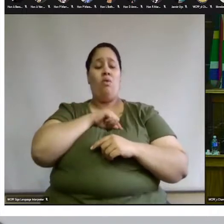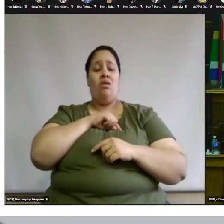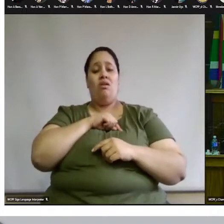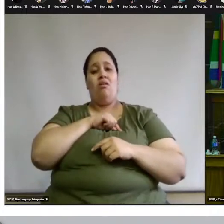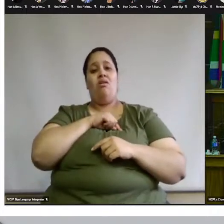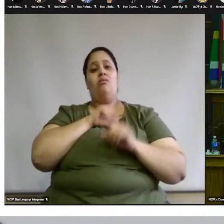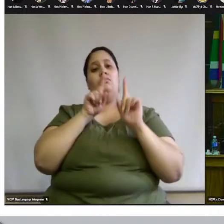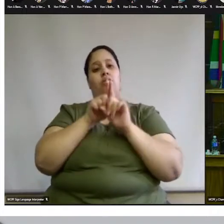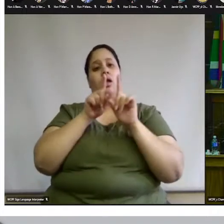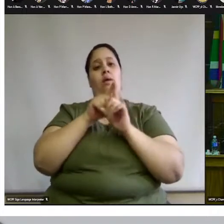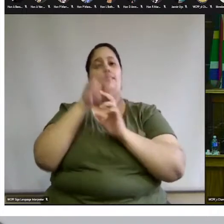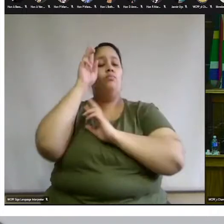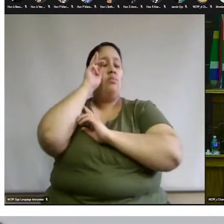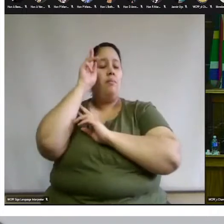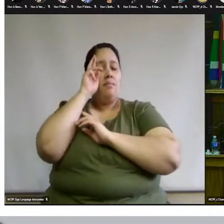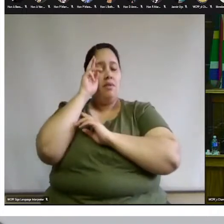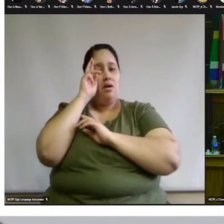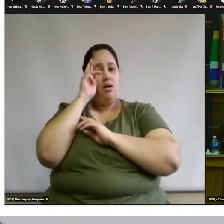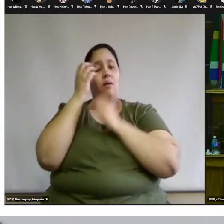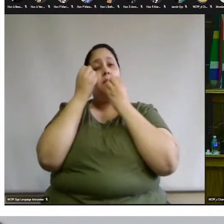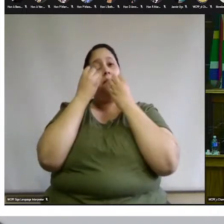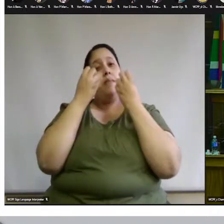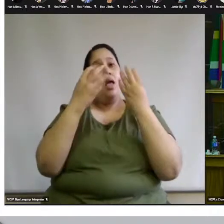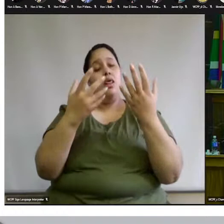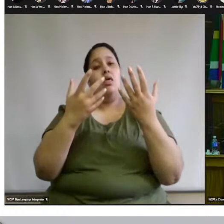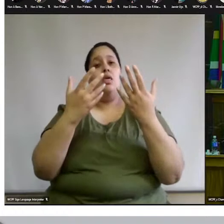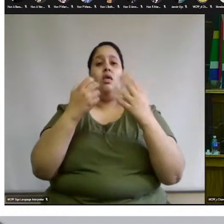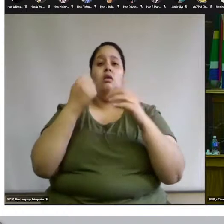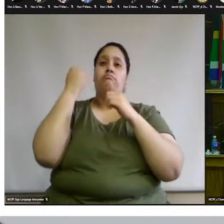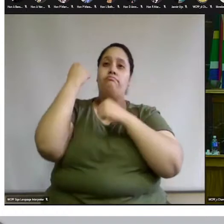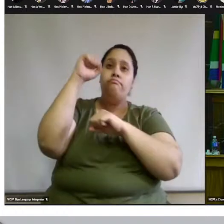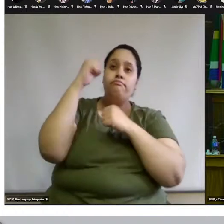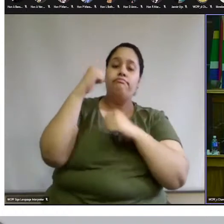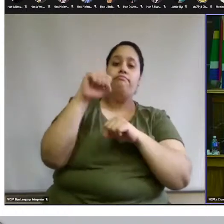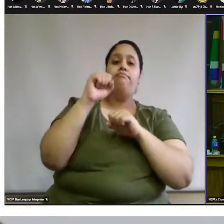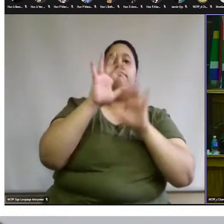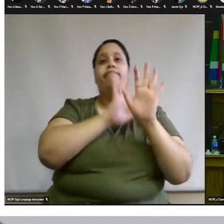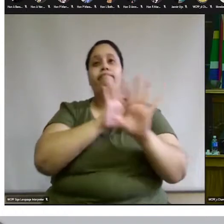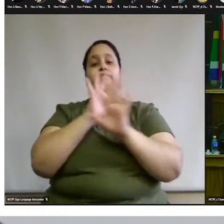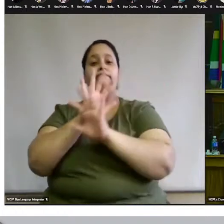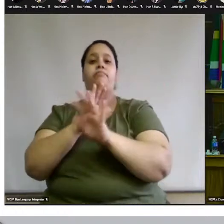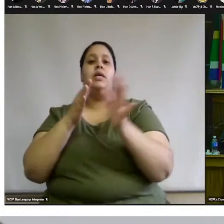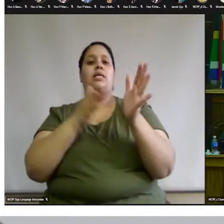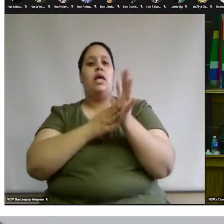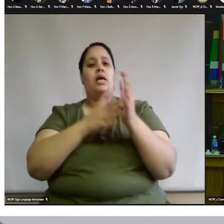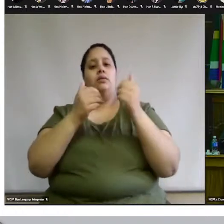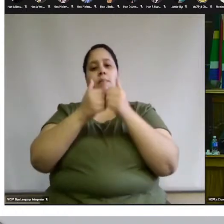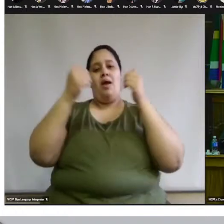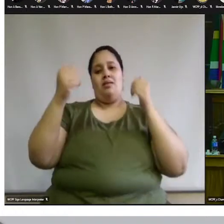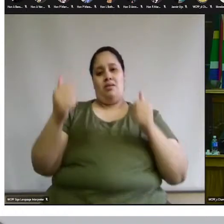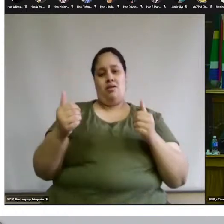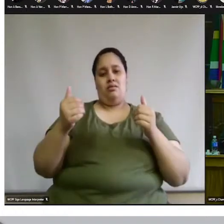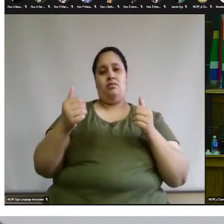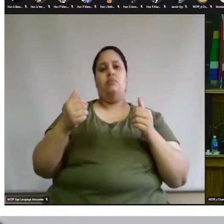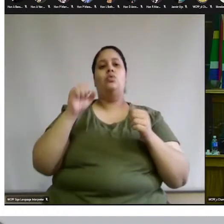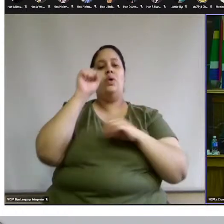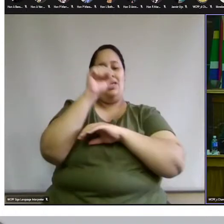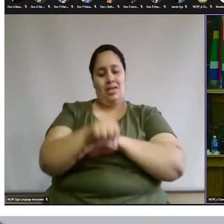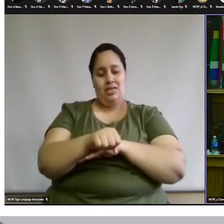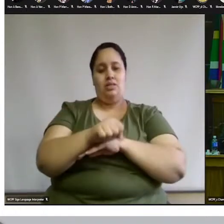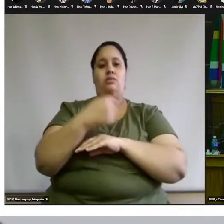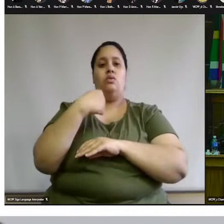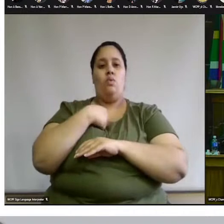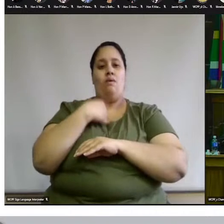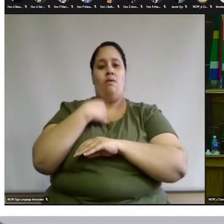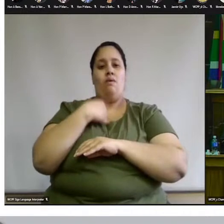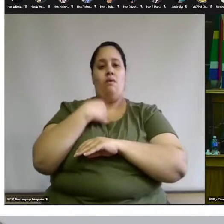we all also remember the several resistance campaigns against an apartheid regime. So yes, indeed, we do